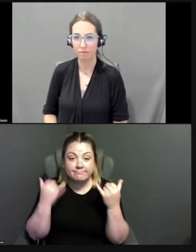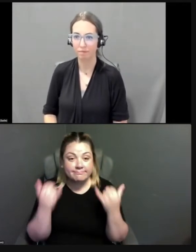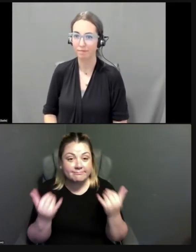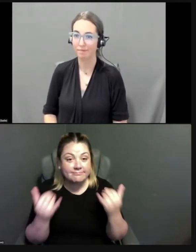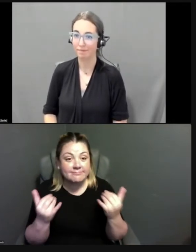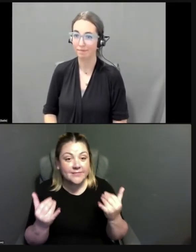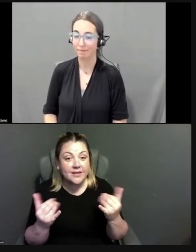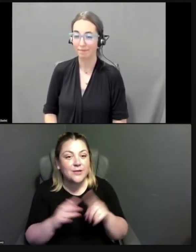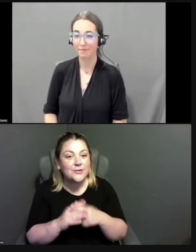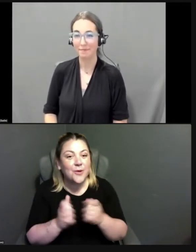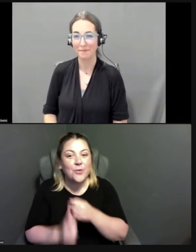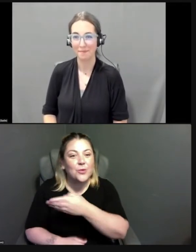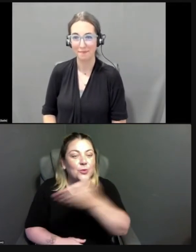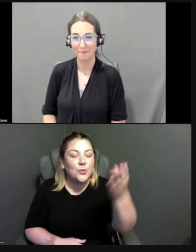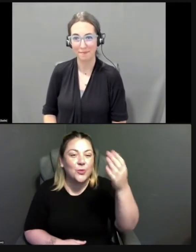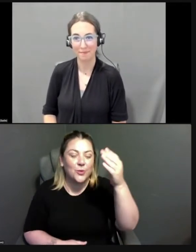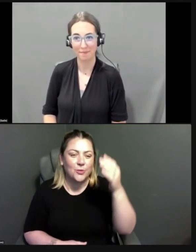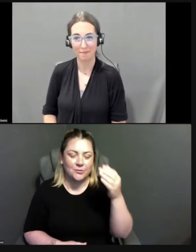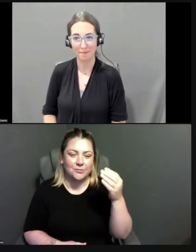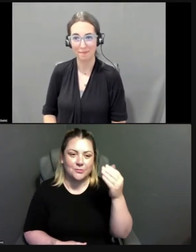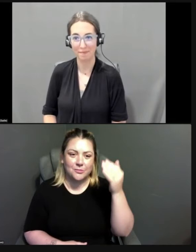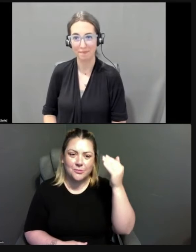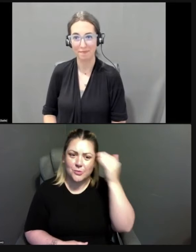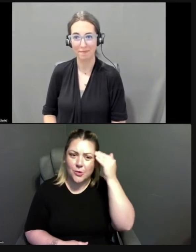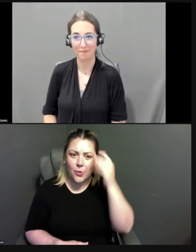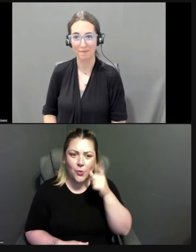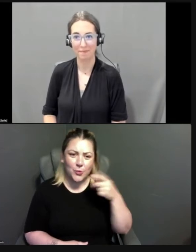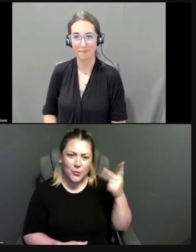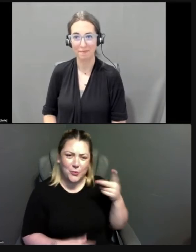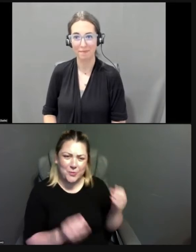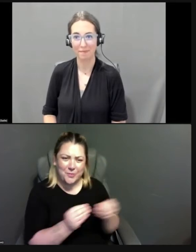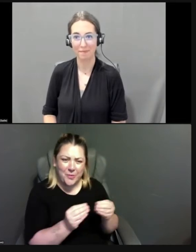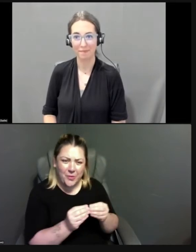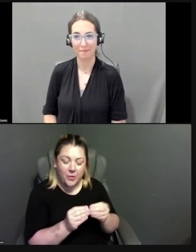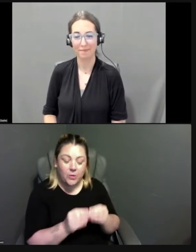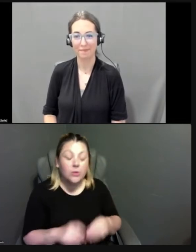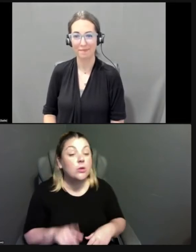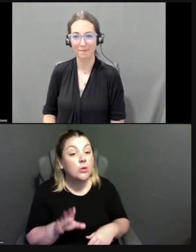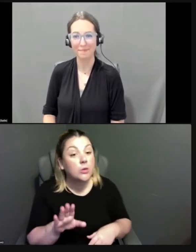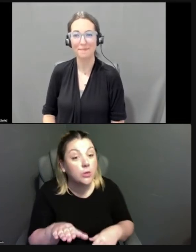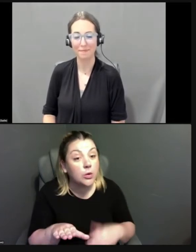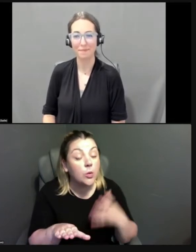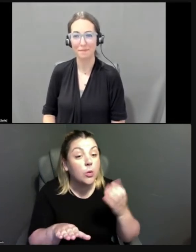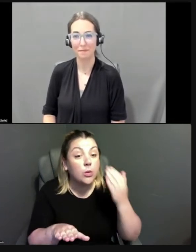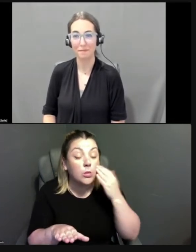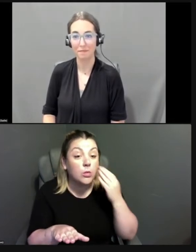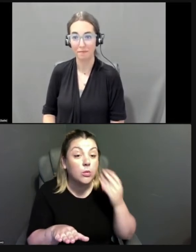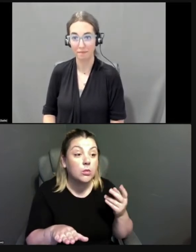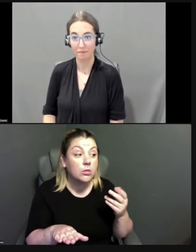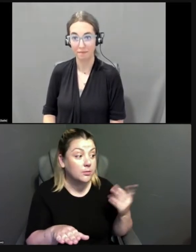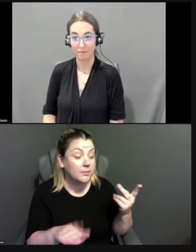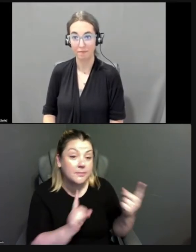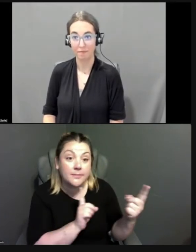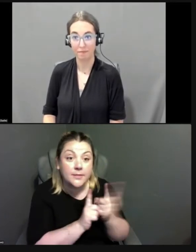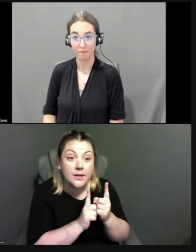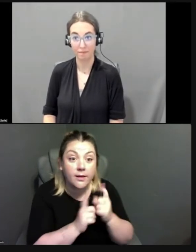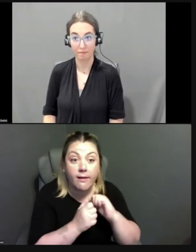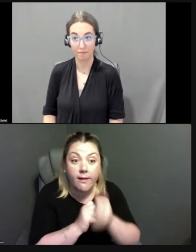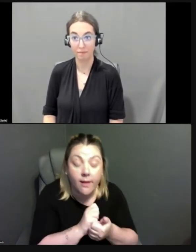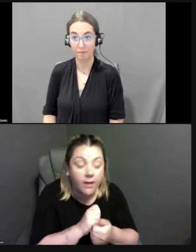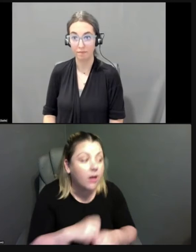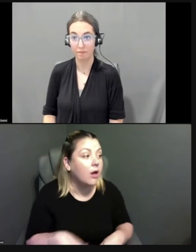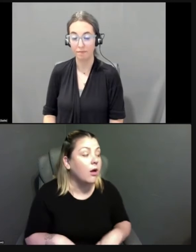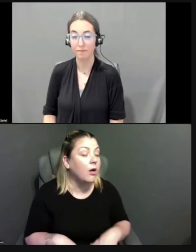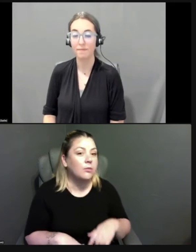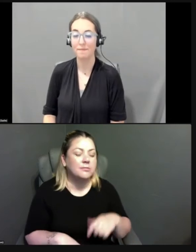know us a little bit. If you're interested in hearing about how Sadie and I got to know each other and how